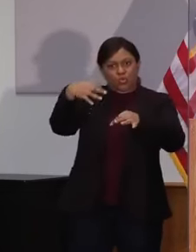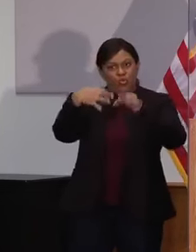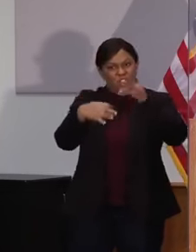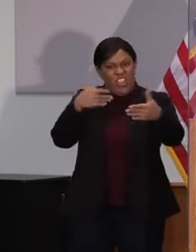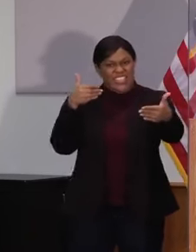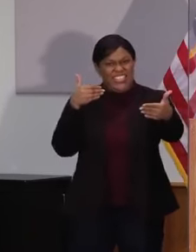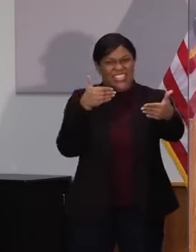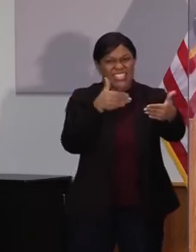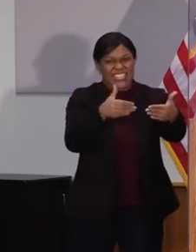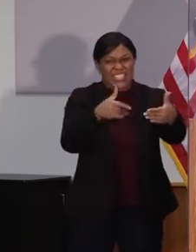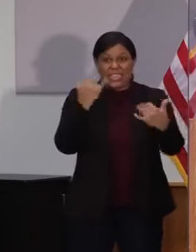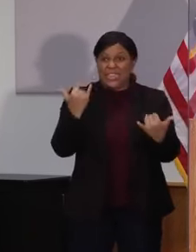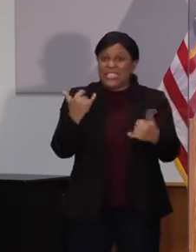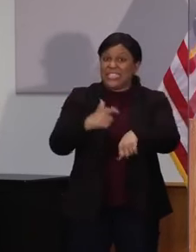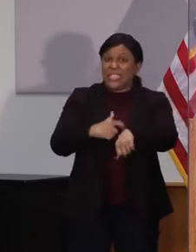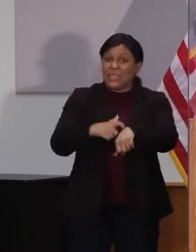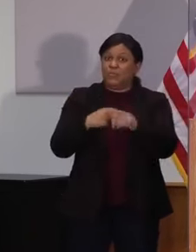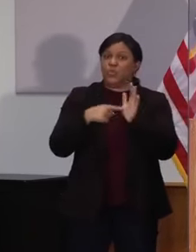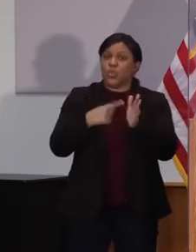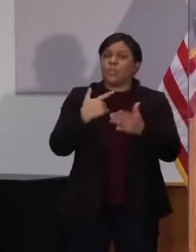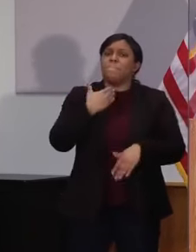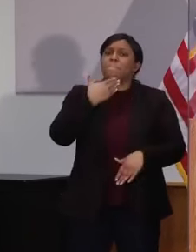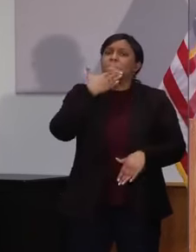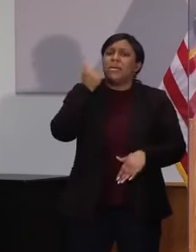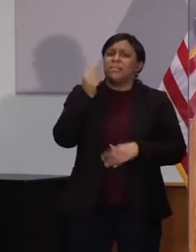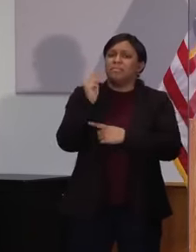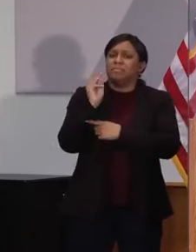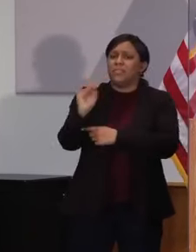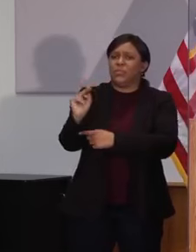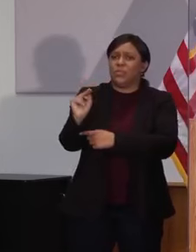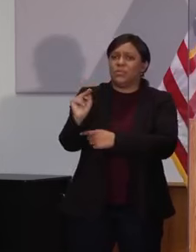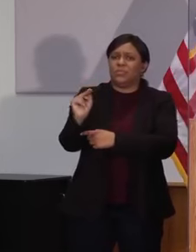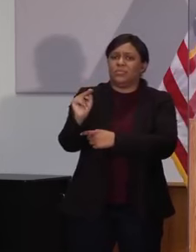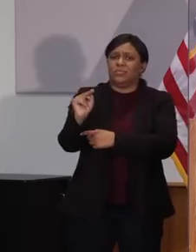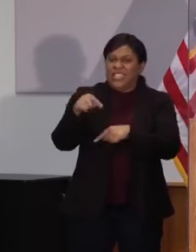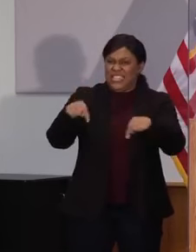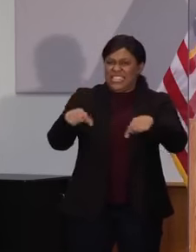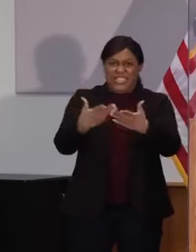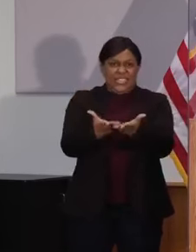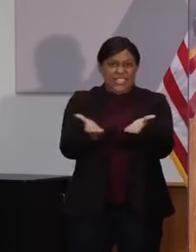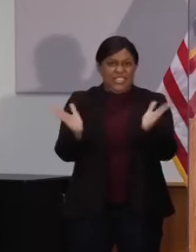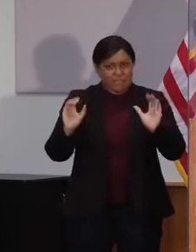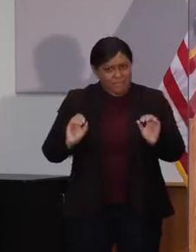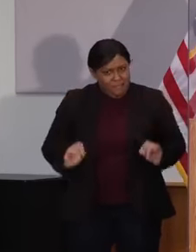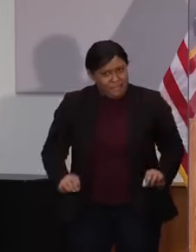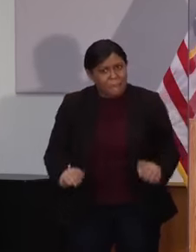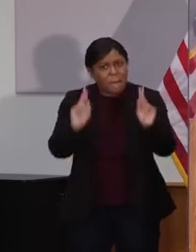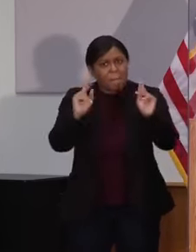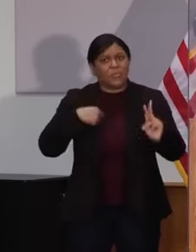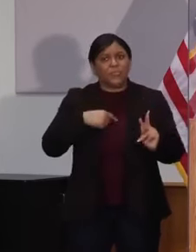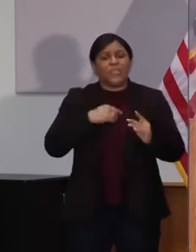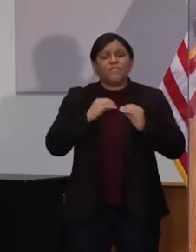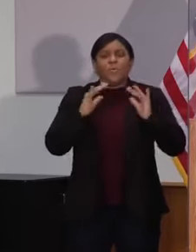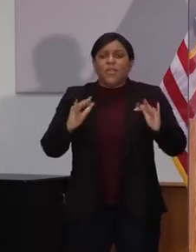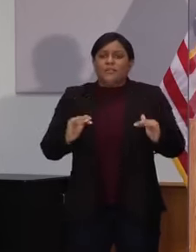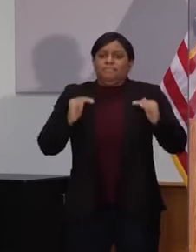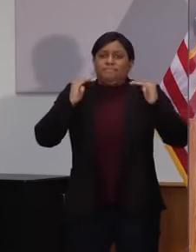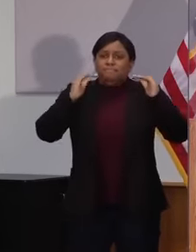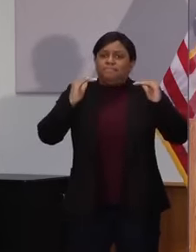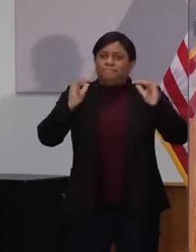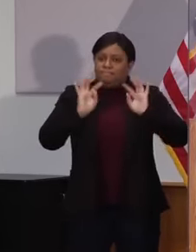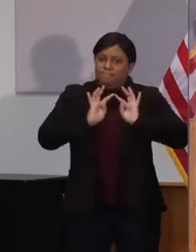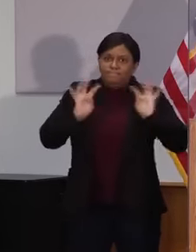foot forward. This is what the planning looks like. This gives us an opportunity, I think, on a lot of fronts to have a more sophisticated conversation about public